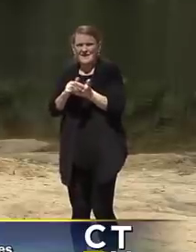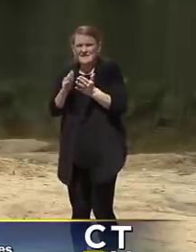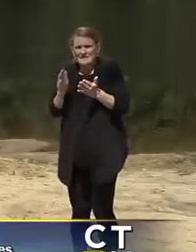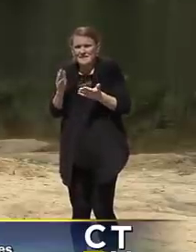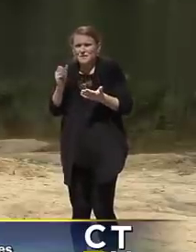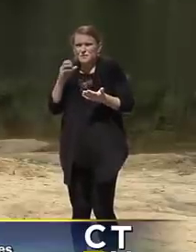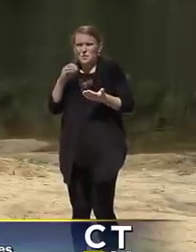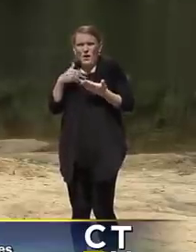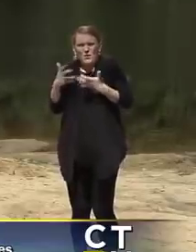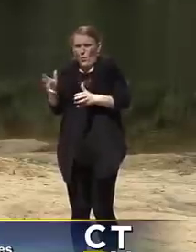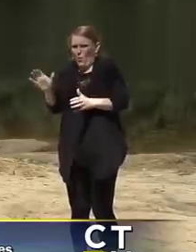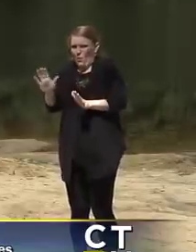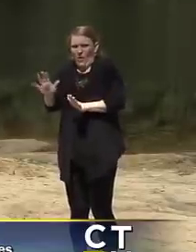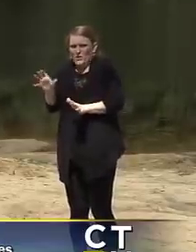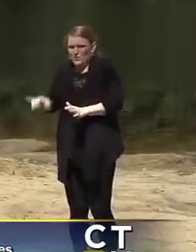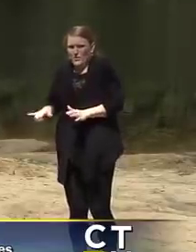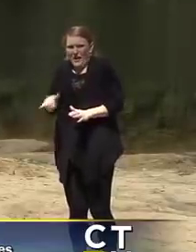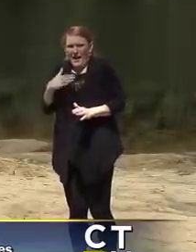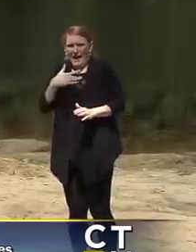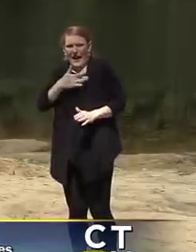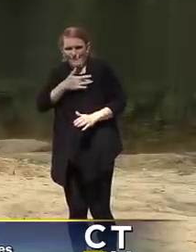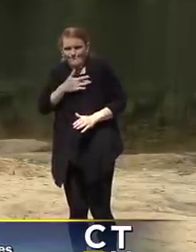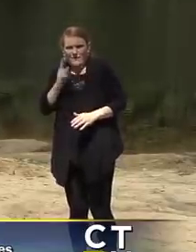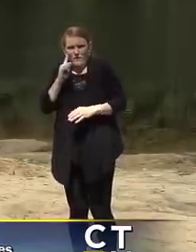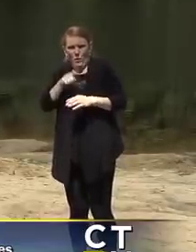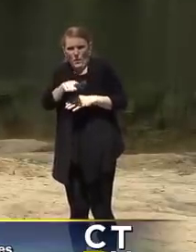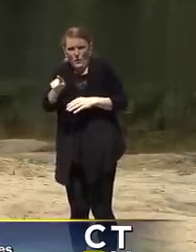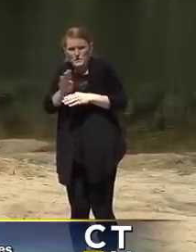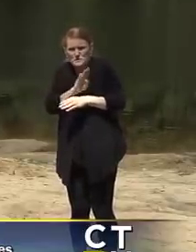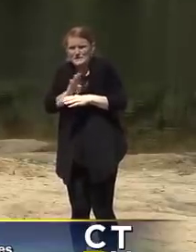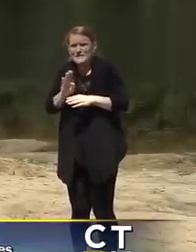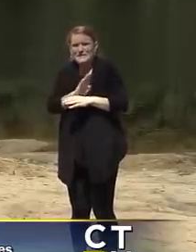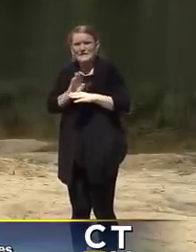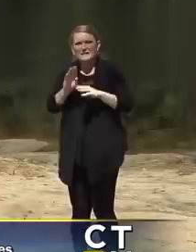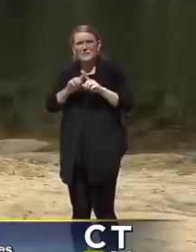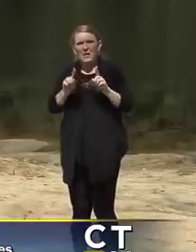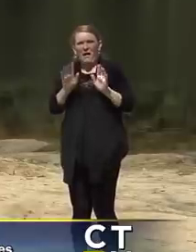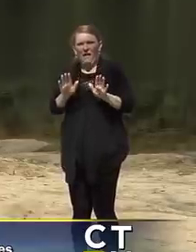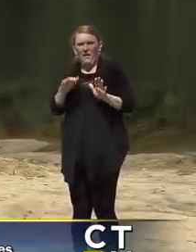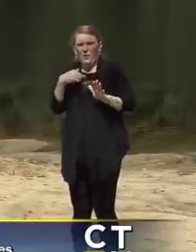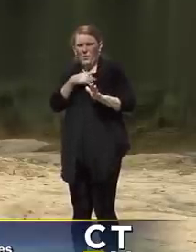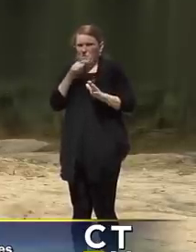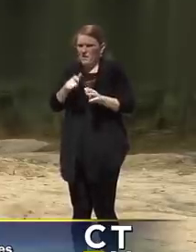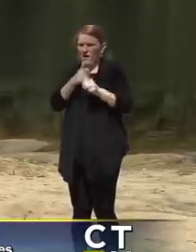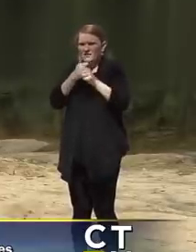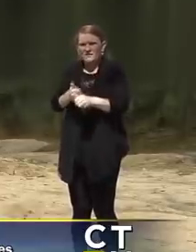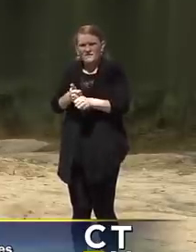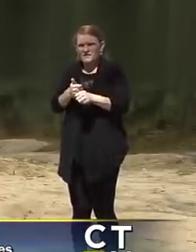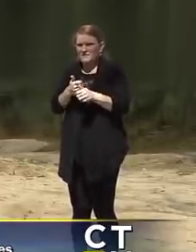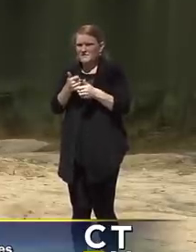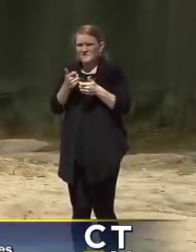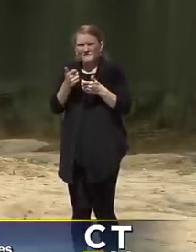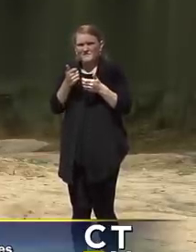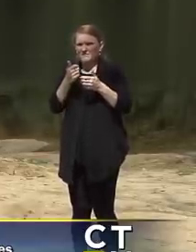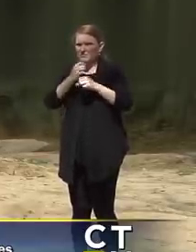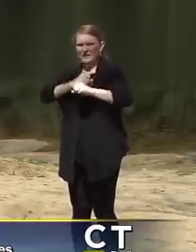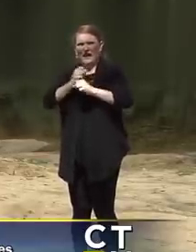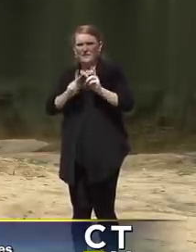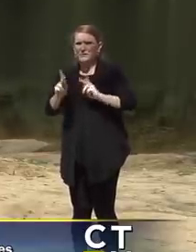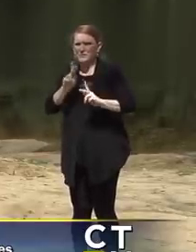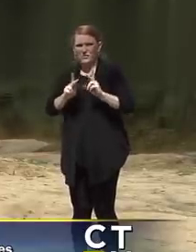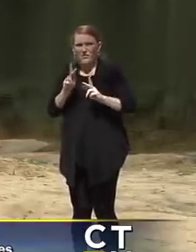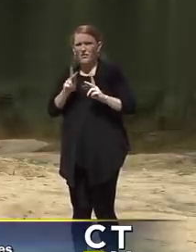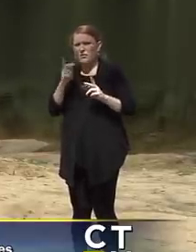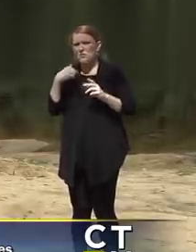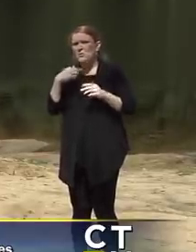basis based on the science. You know, let's give it a few weeks. Let's see what happens in terms of the outdoor dining. That will build the confidence